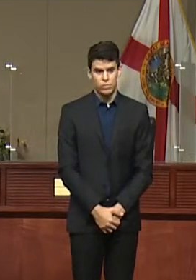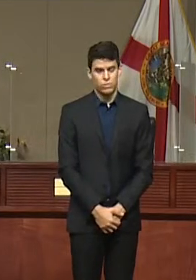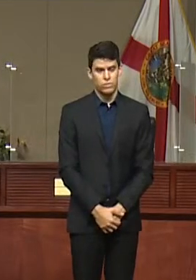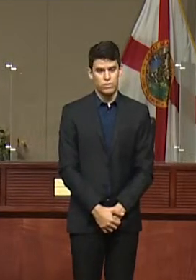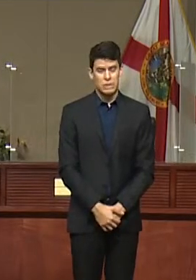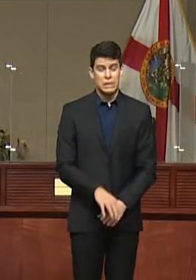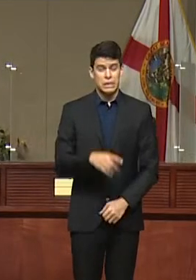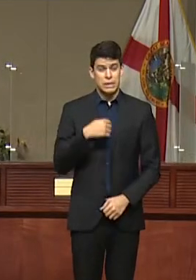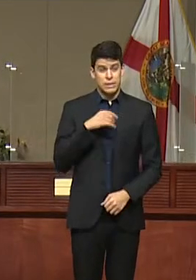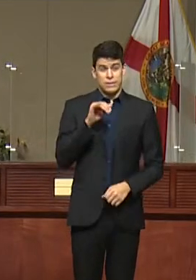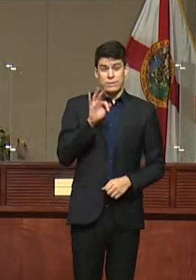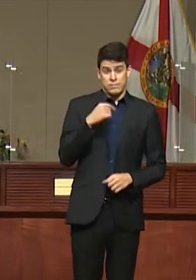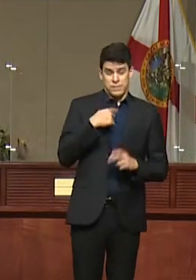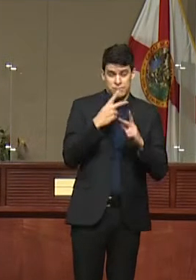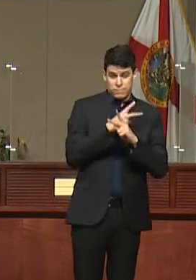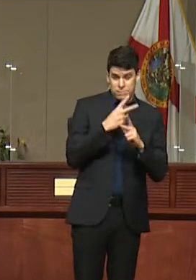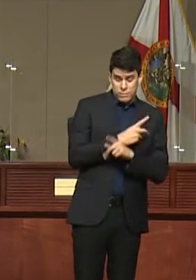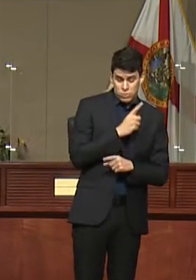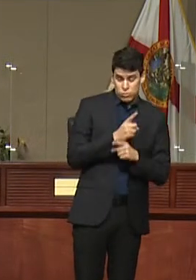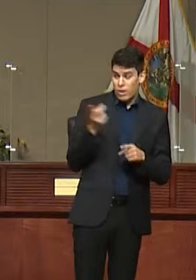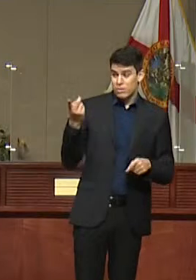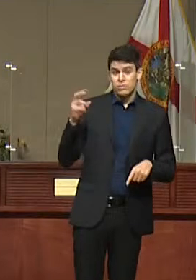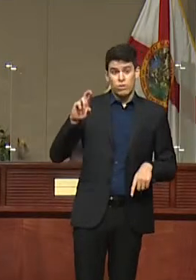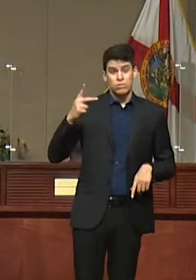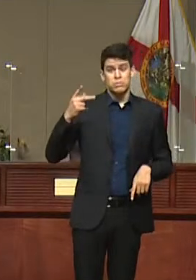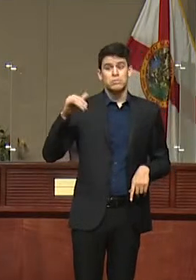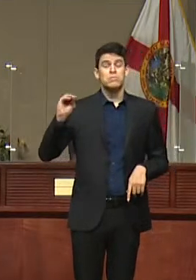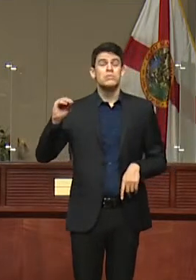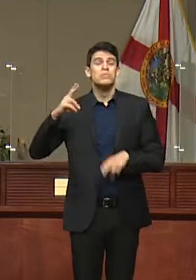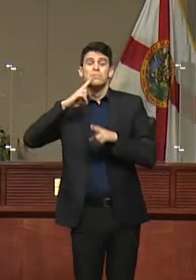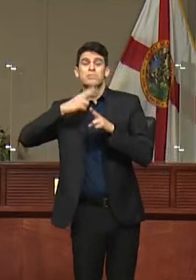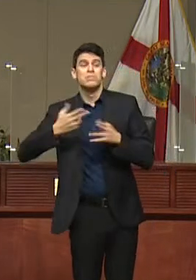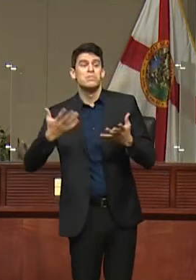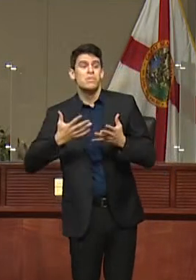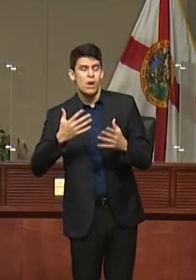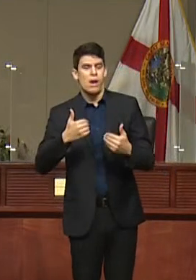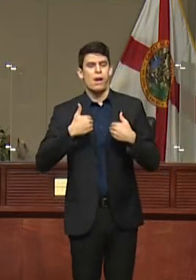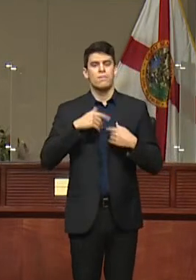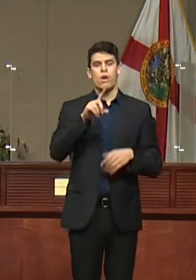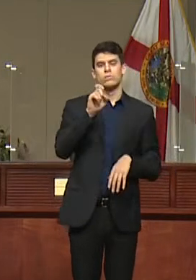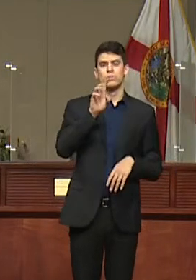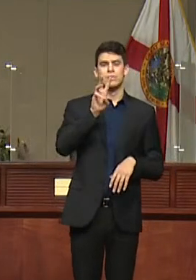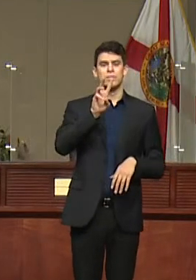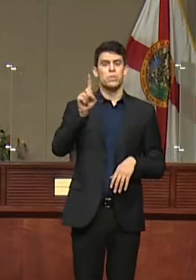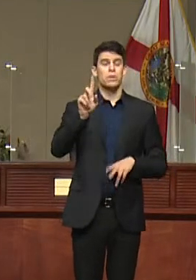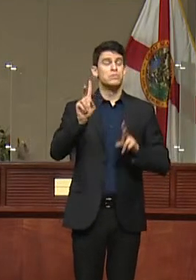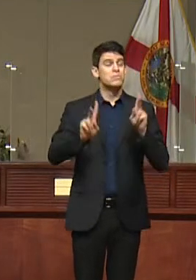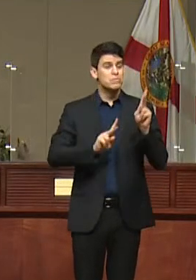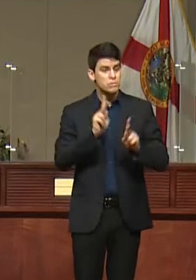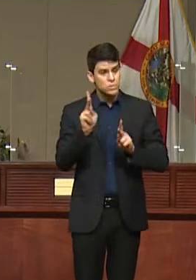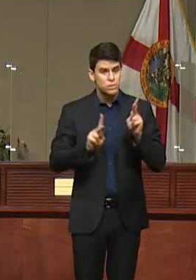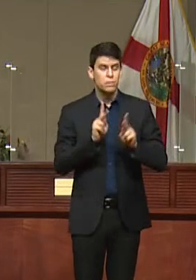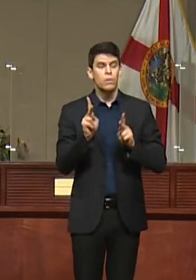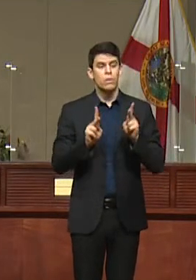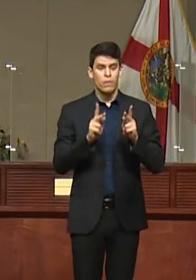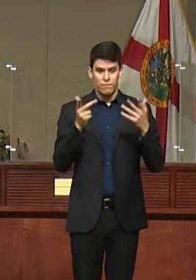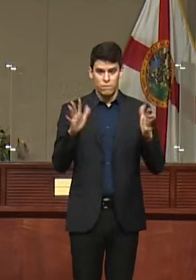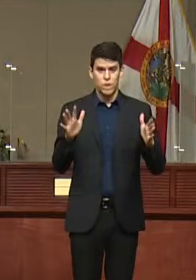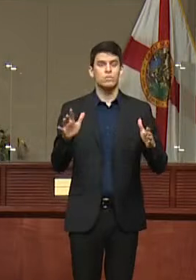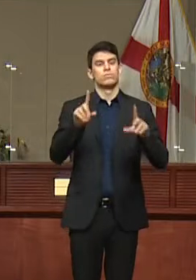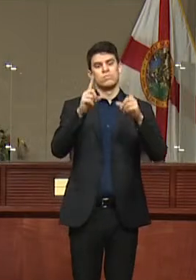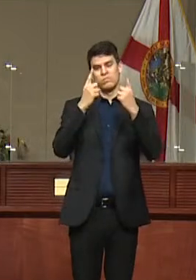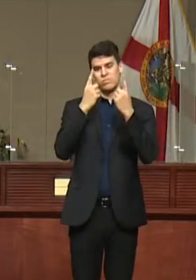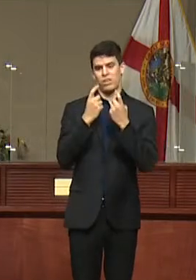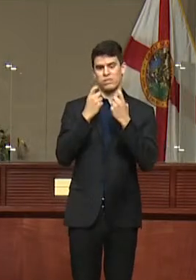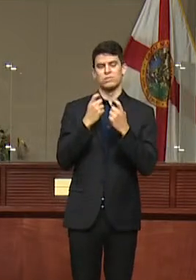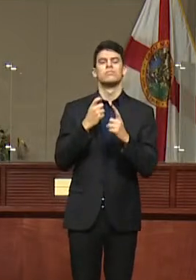the math correctly, Dr. Pino said we have about 161 individuals who have tested positive,